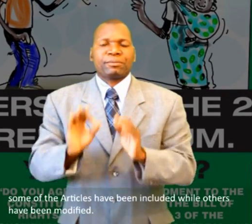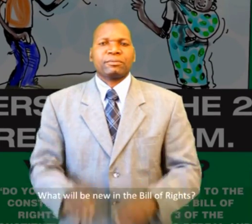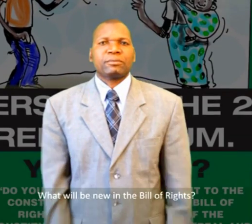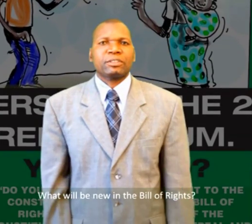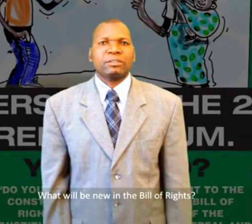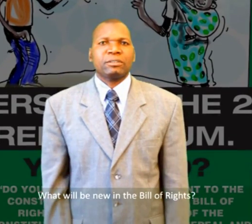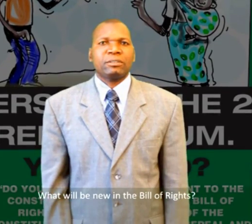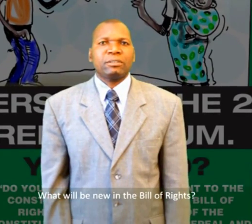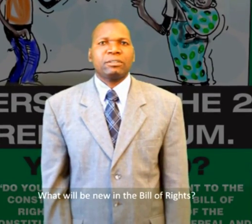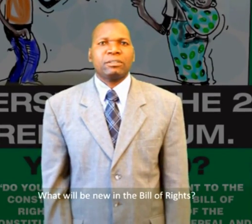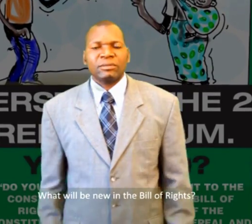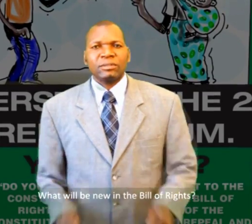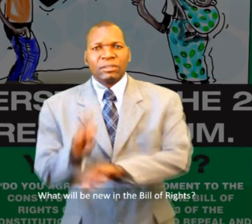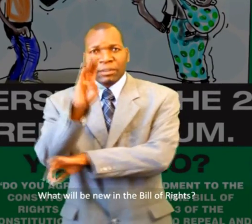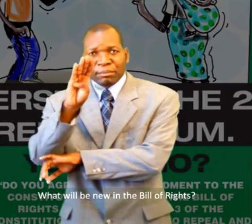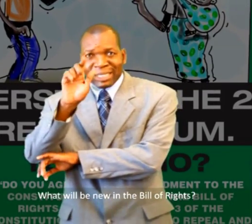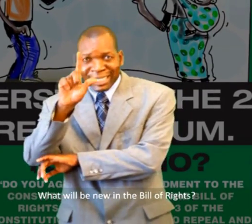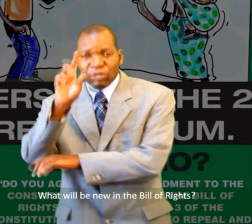What will be new in the Bill of Rights?